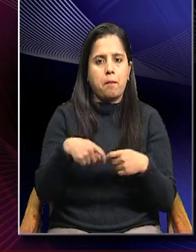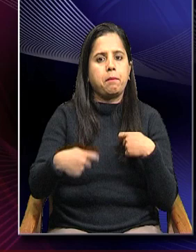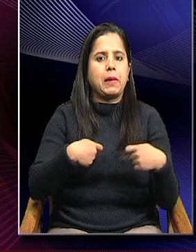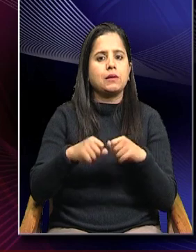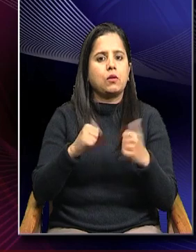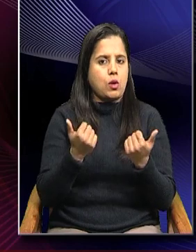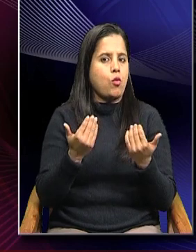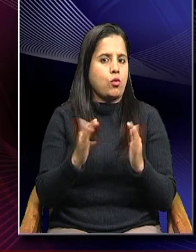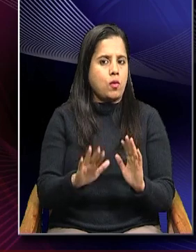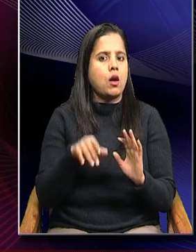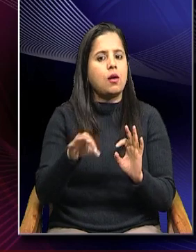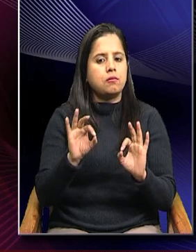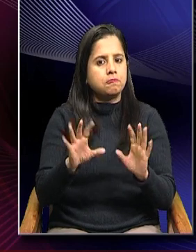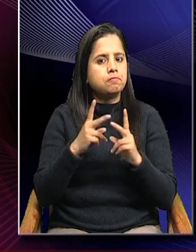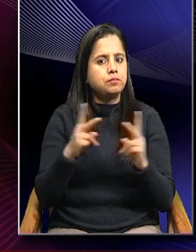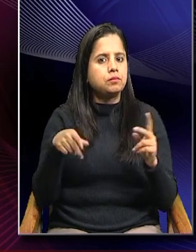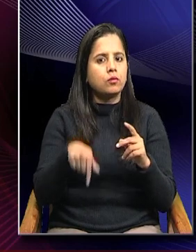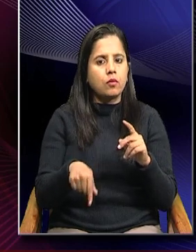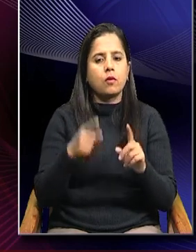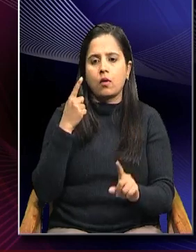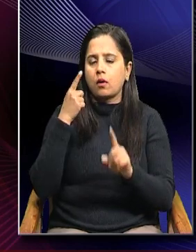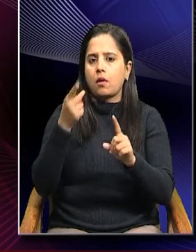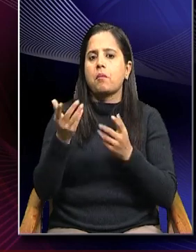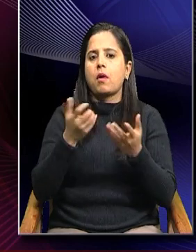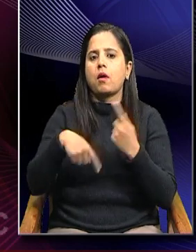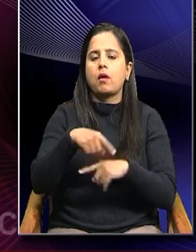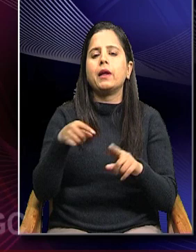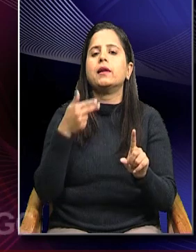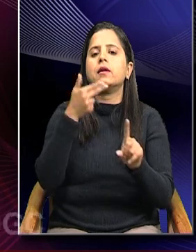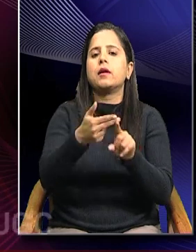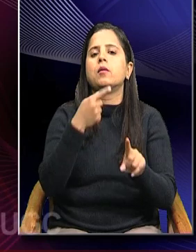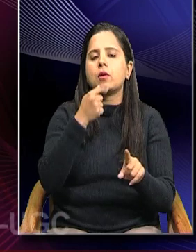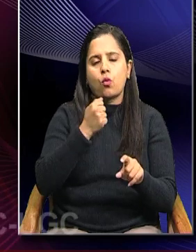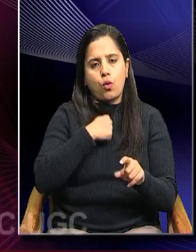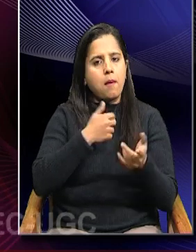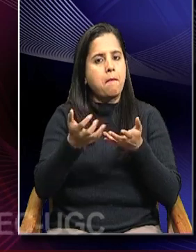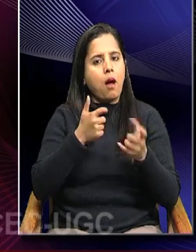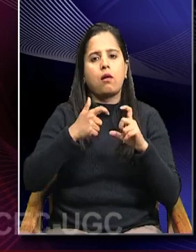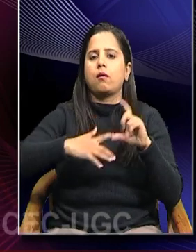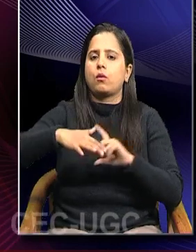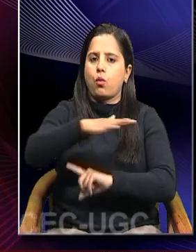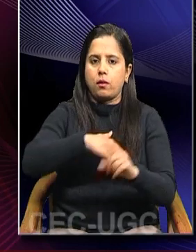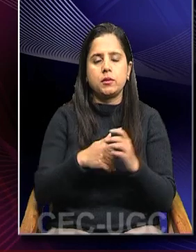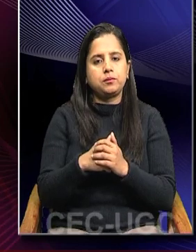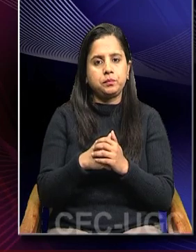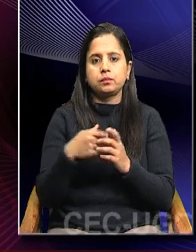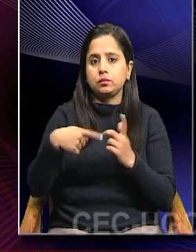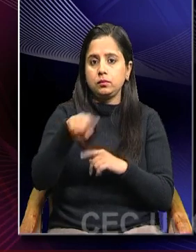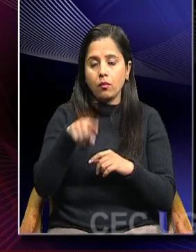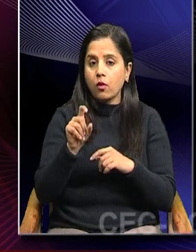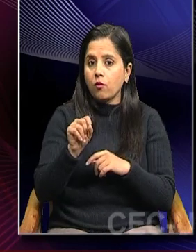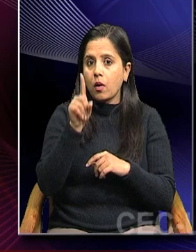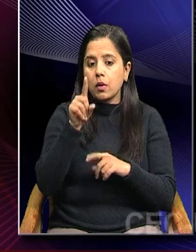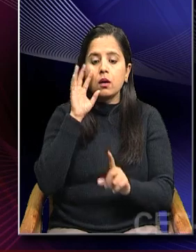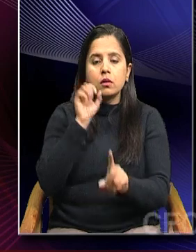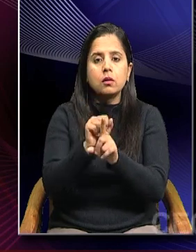business effectively with our target market, that is going to be called as our marketing environment. So, we have to first